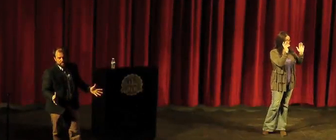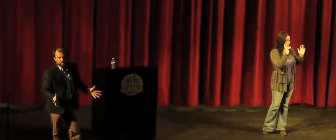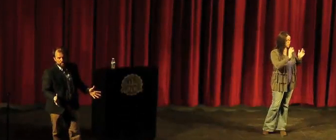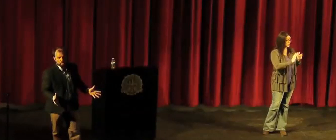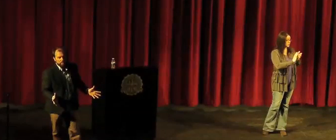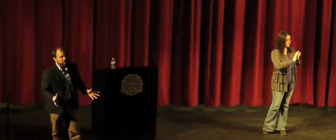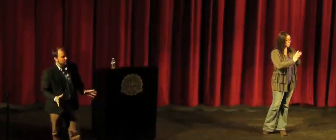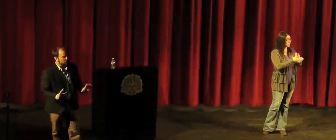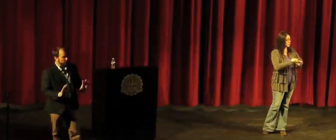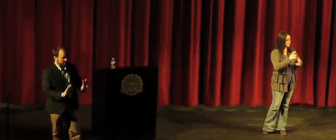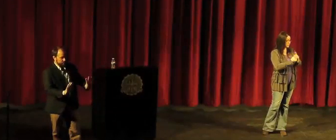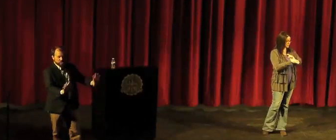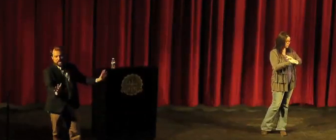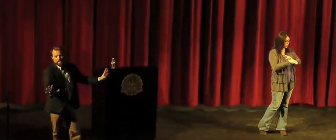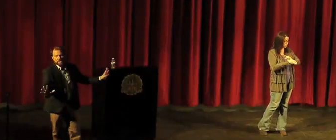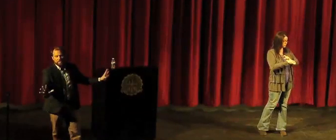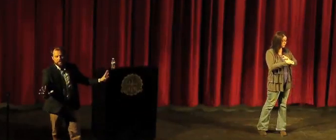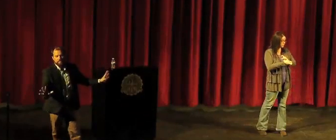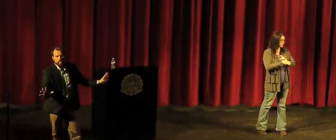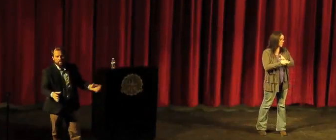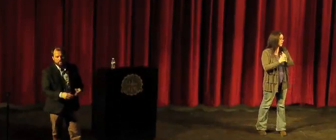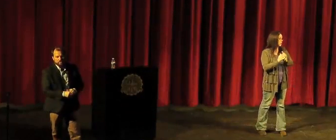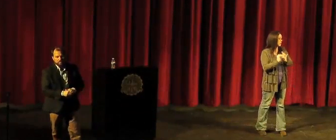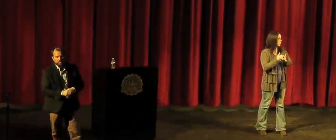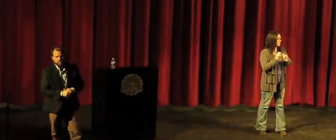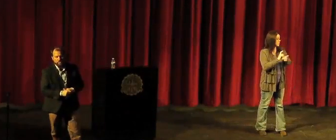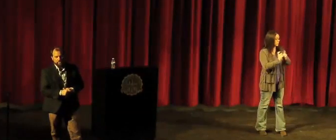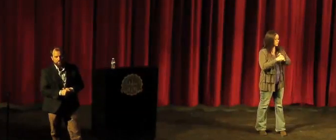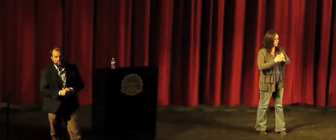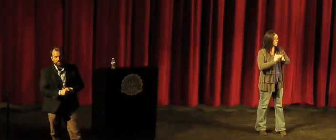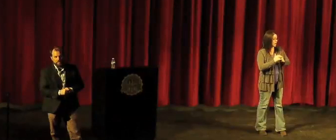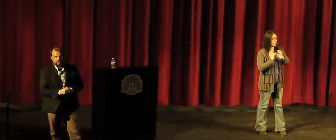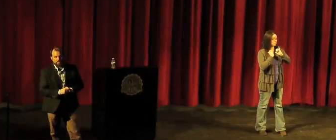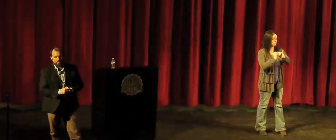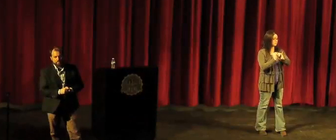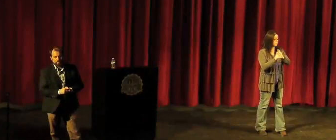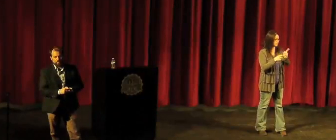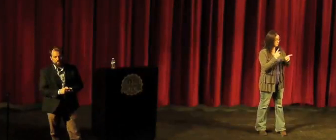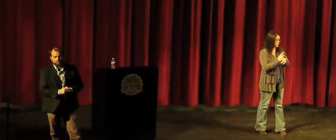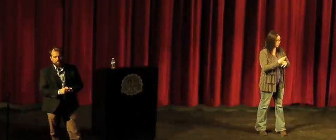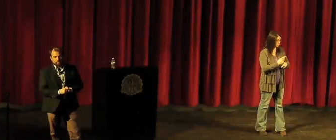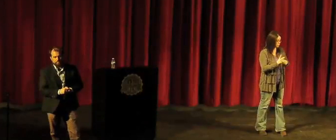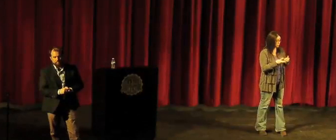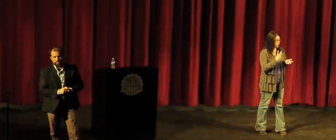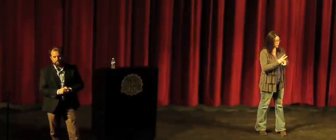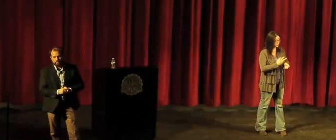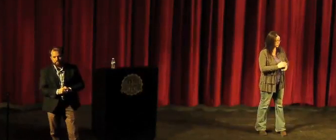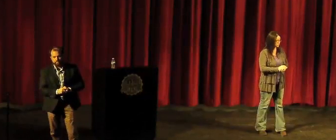be transformed in ways that would change how we comport ourselves to the world.